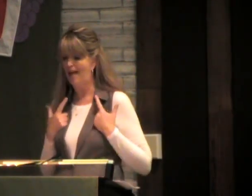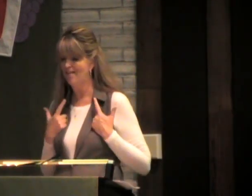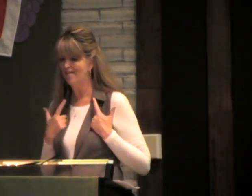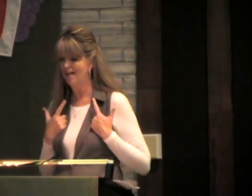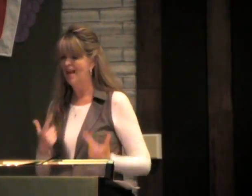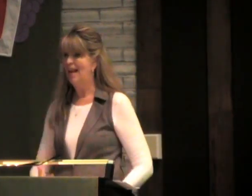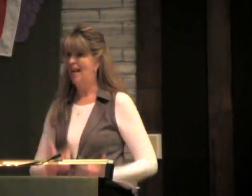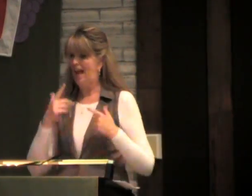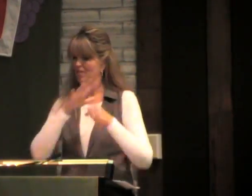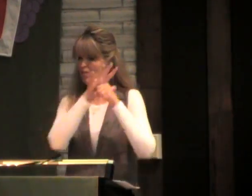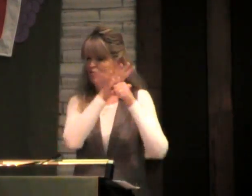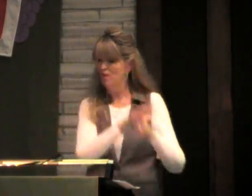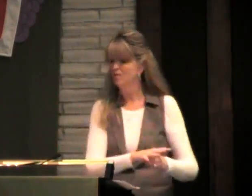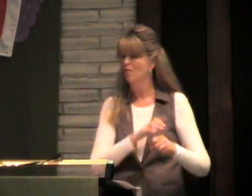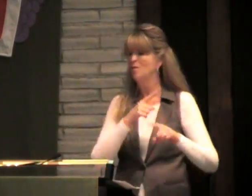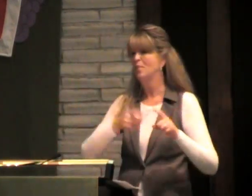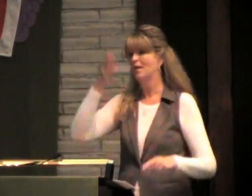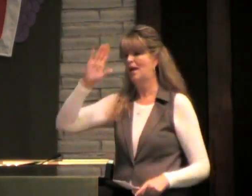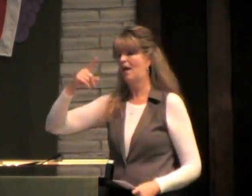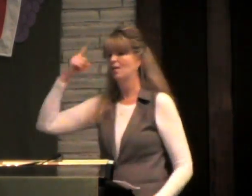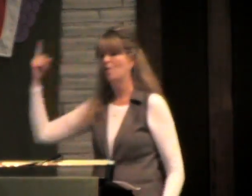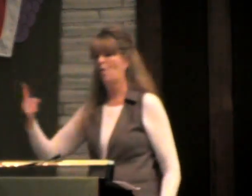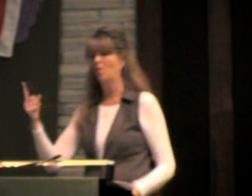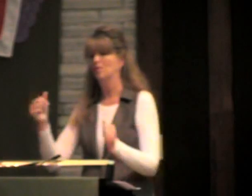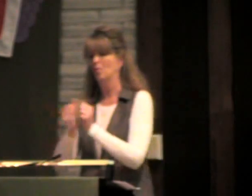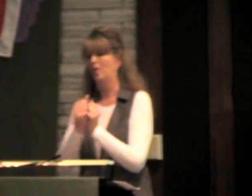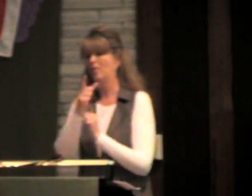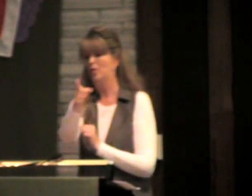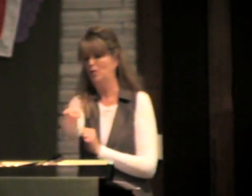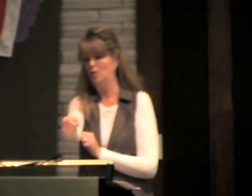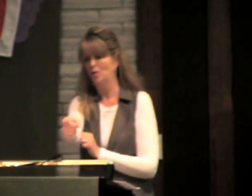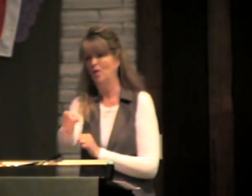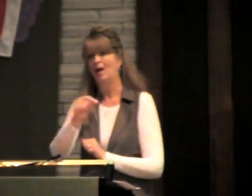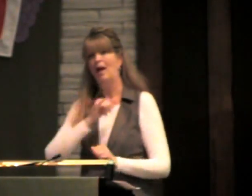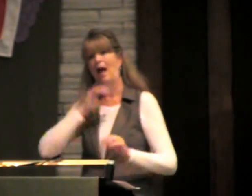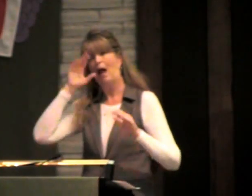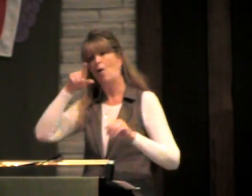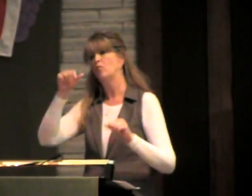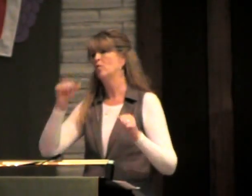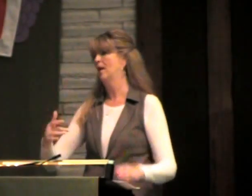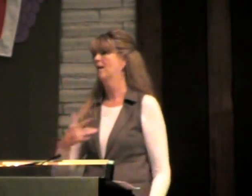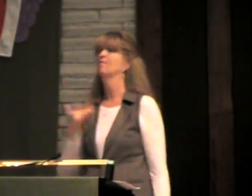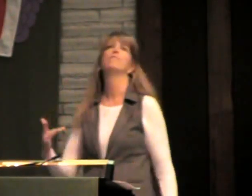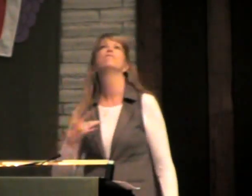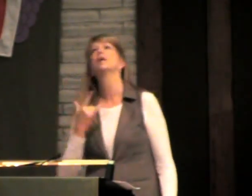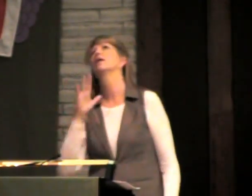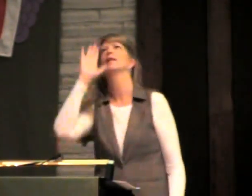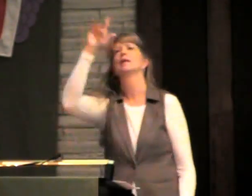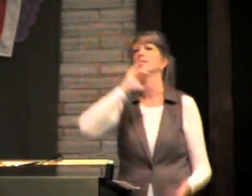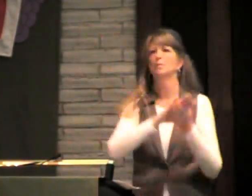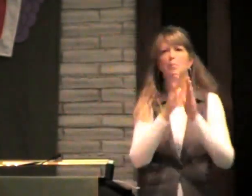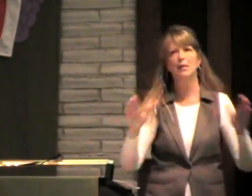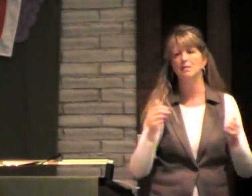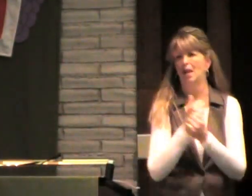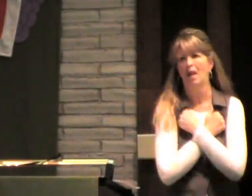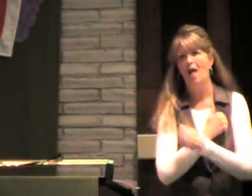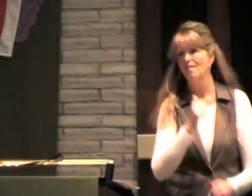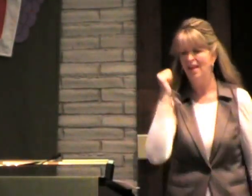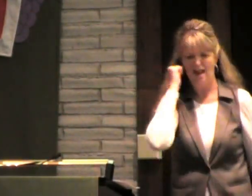and night, every day of our lives. We will have stress, but God will always be with you. And I hope you can feel